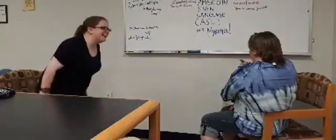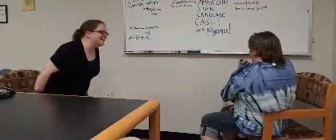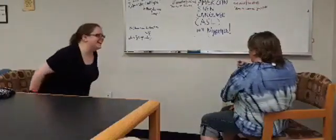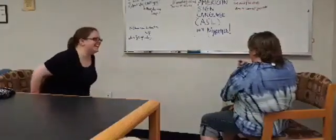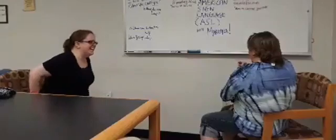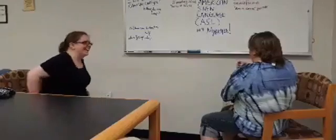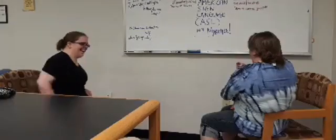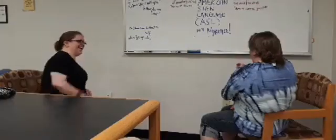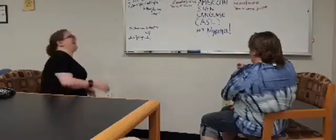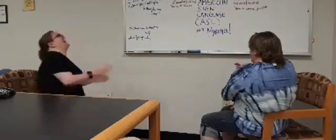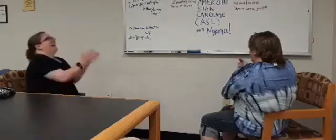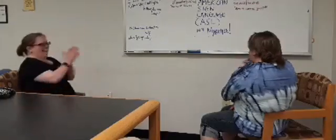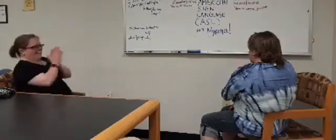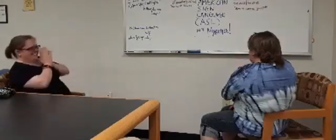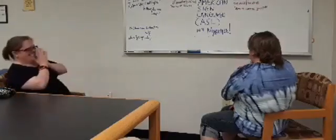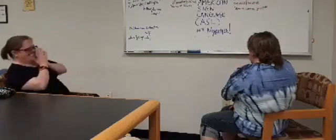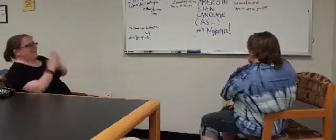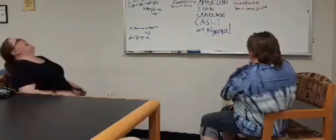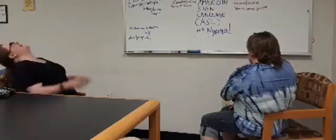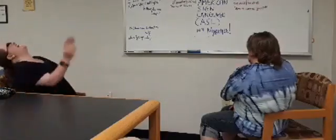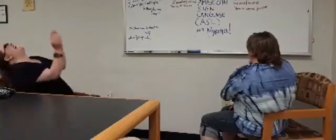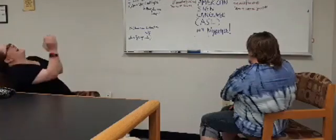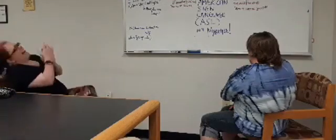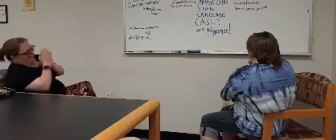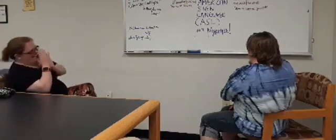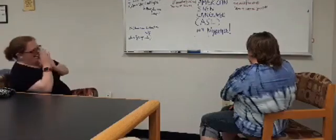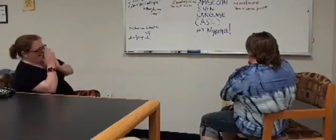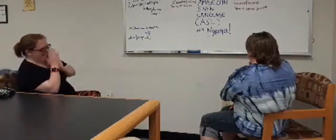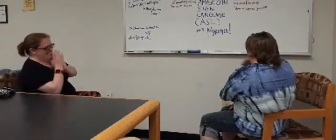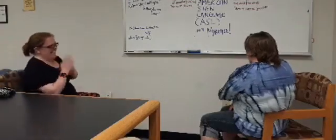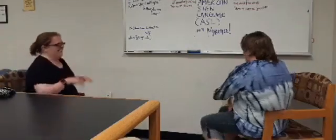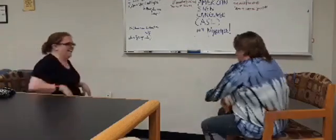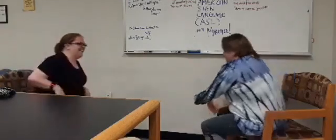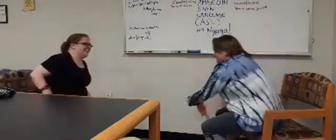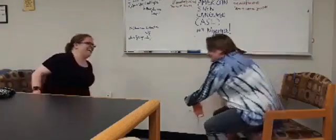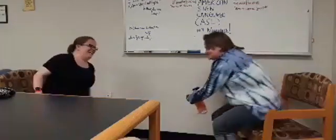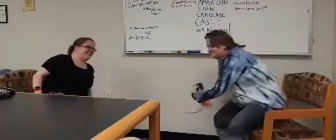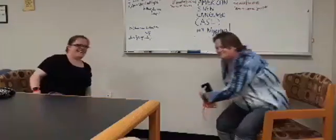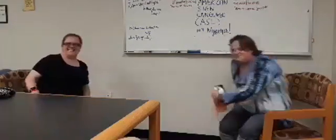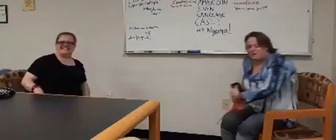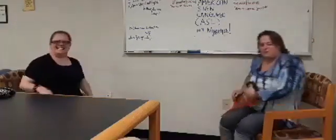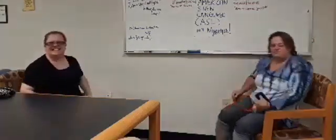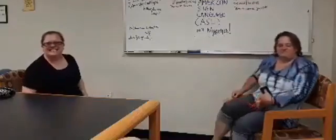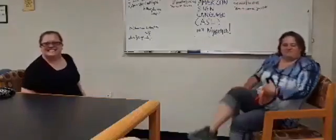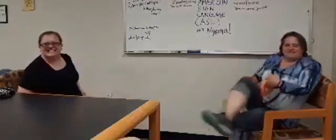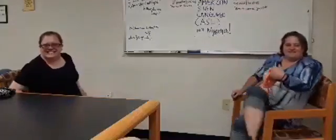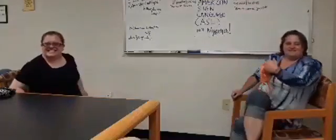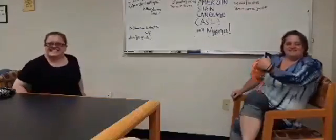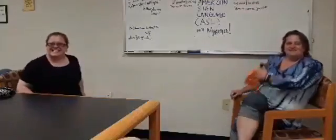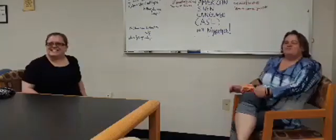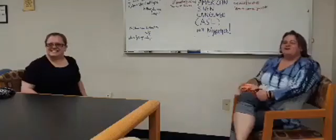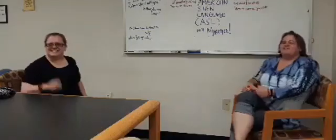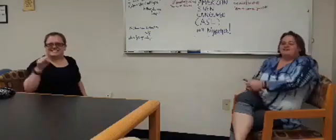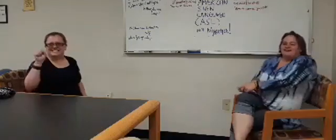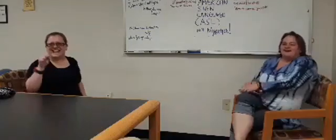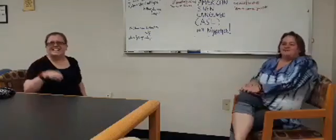the. It's really that simple. You just Yes. turn your back. Yeah. And then,